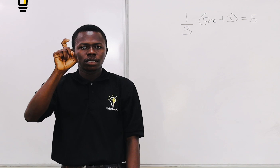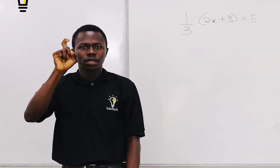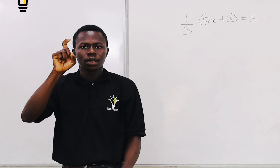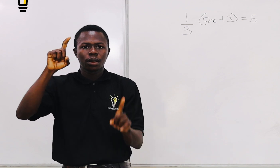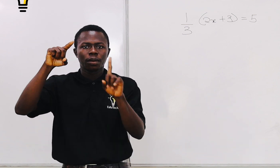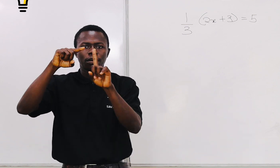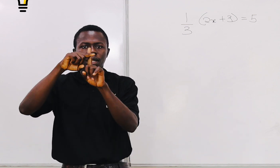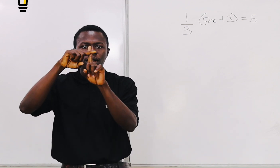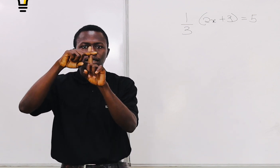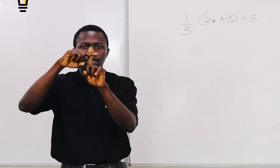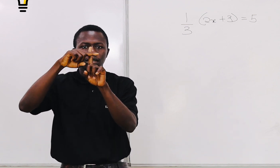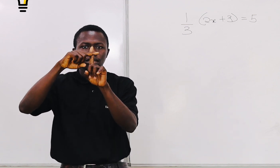2x plus 3